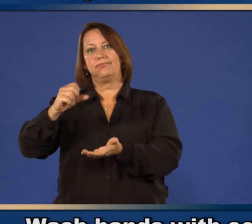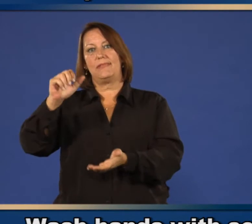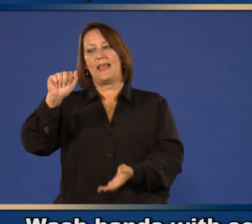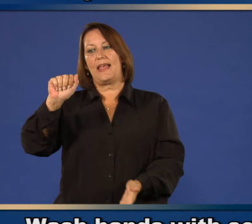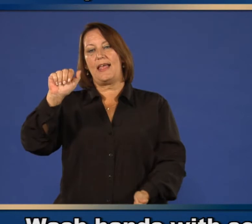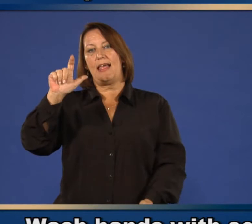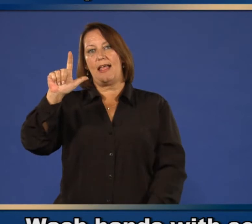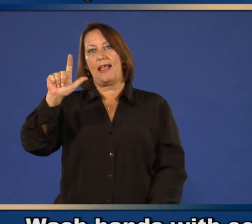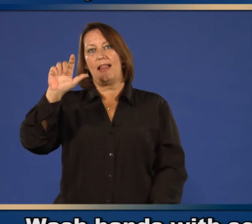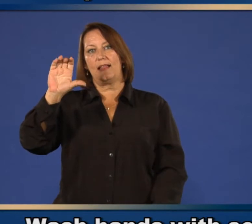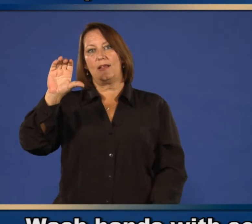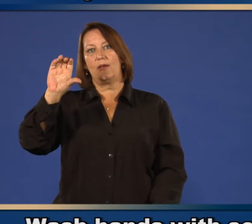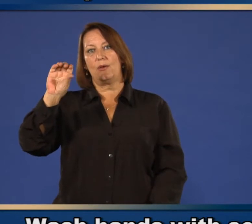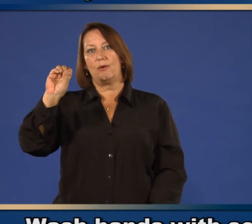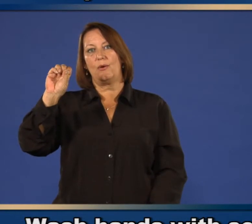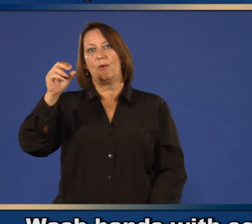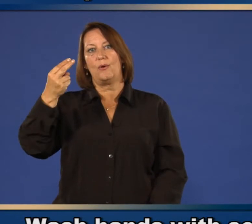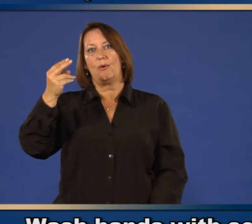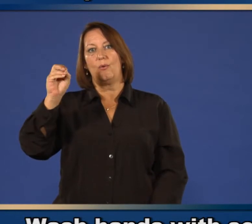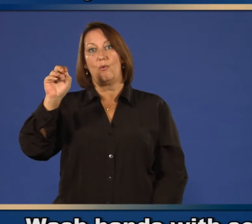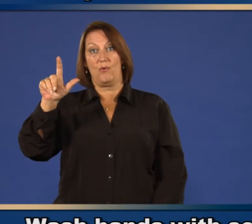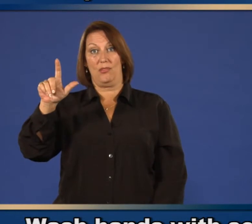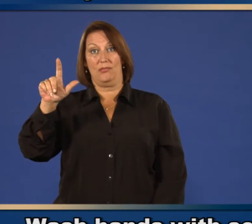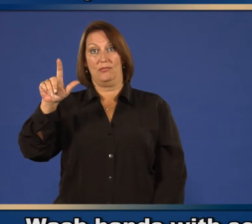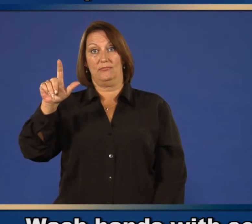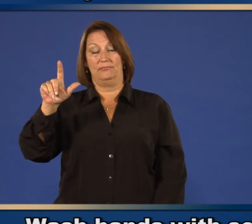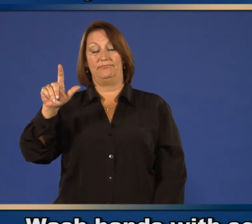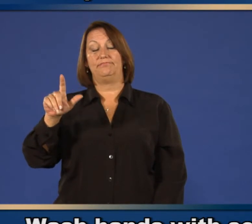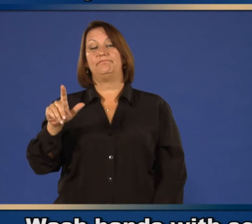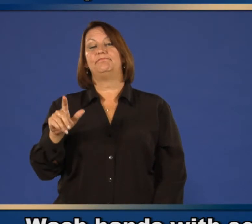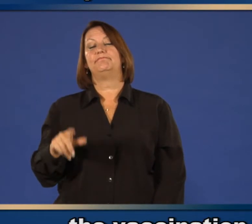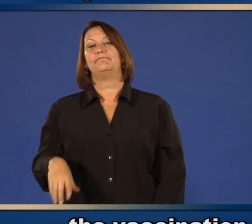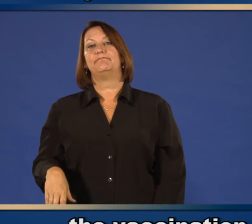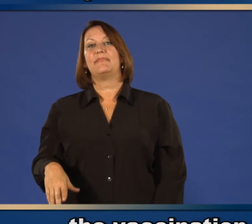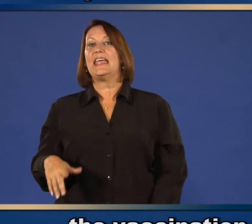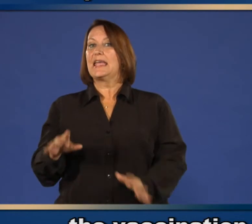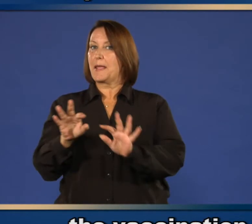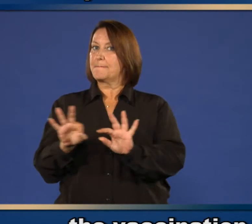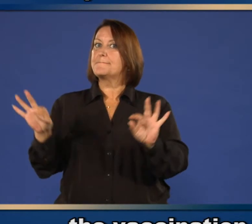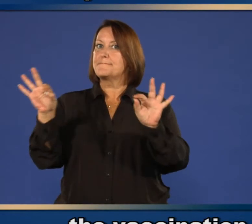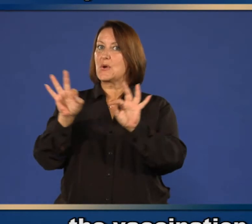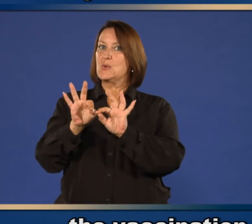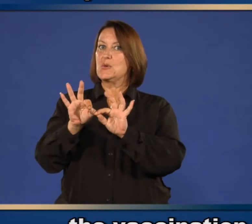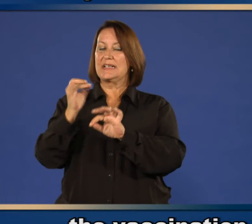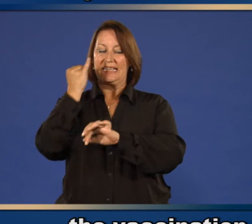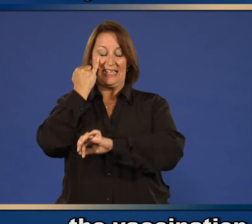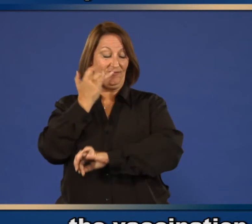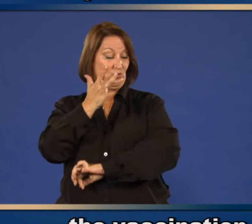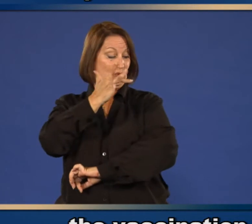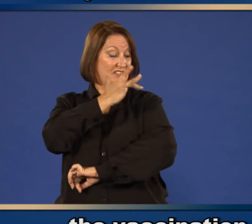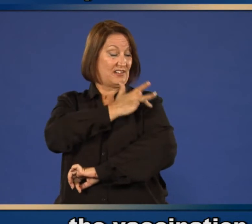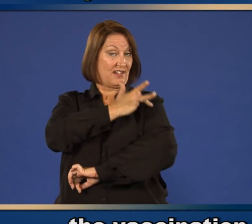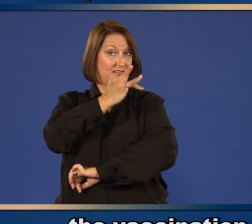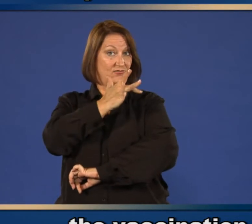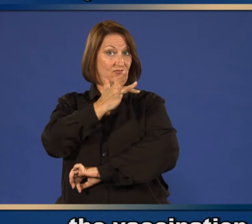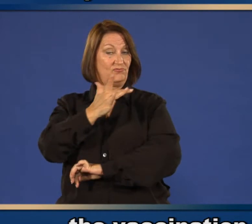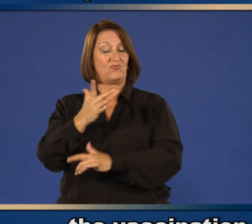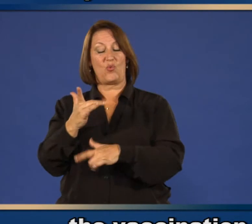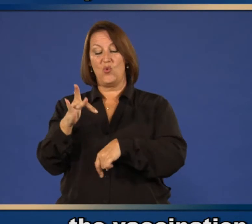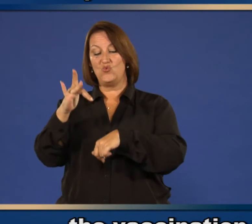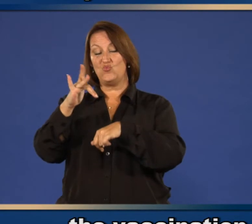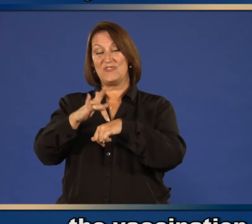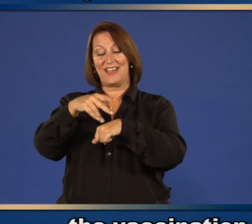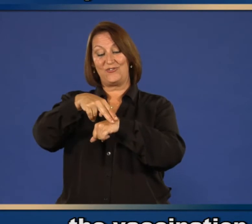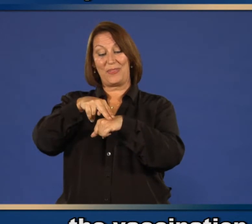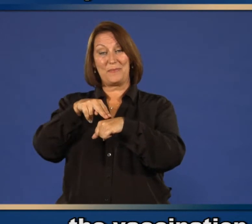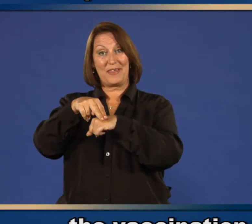foams, after direct contact with vaccine, the vaccination site, or anything that